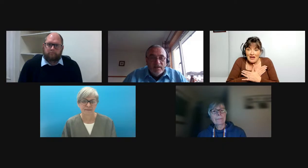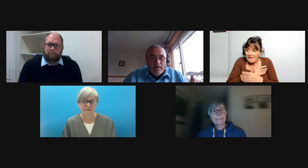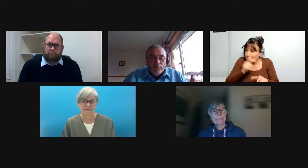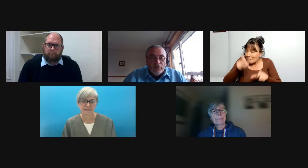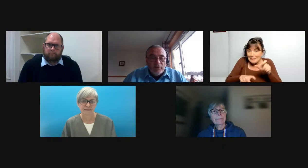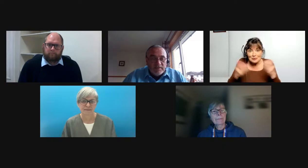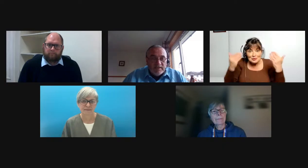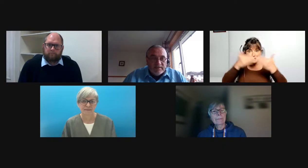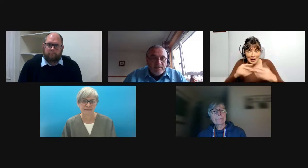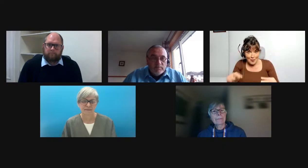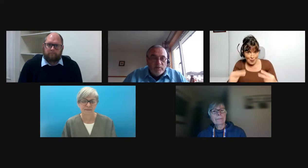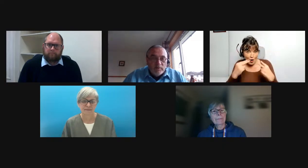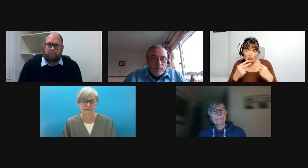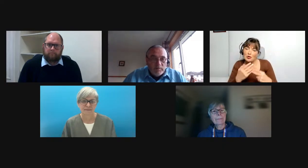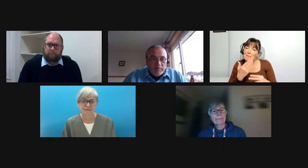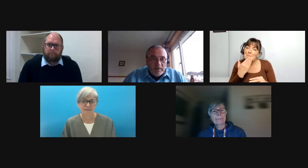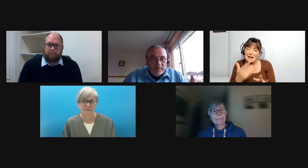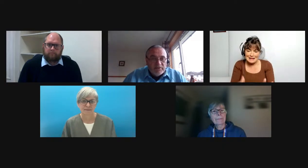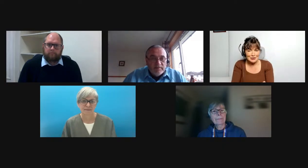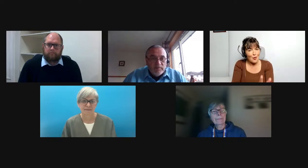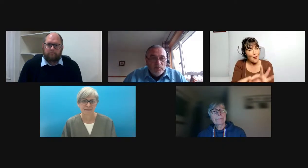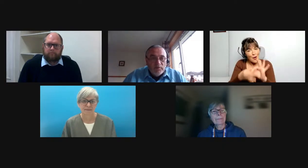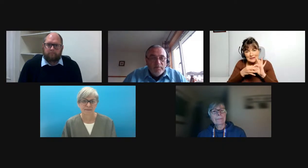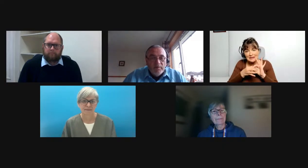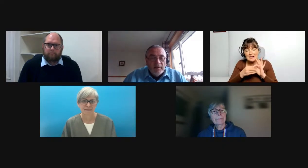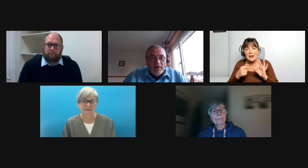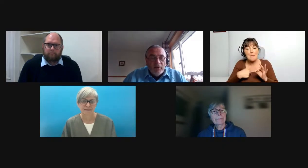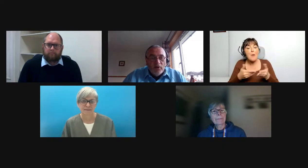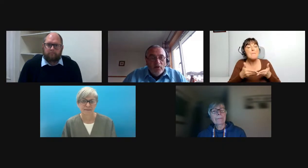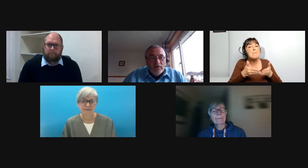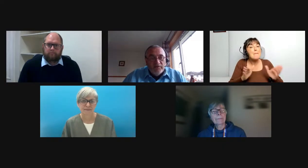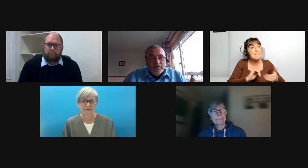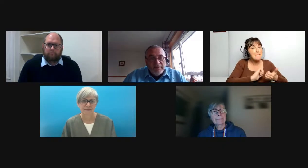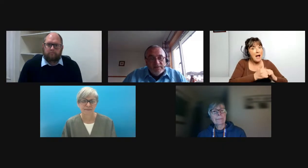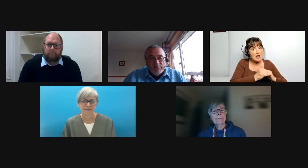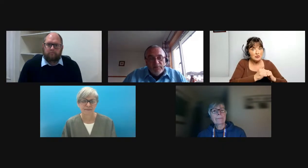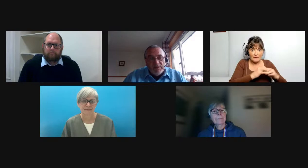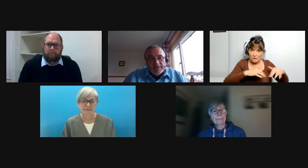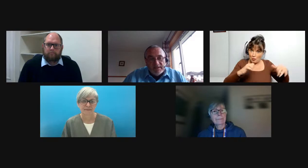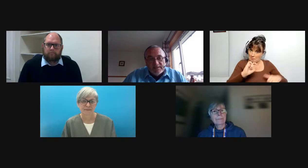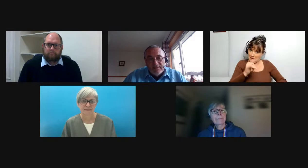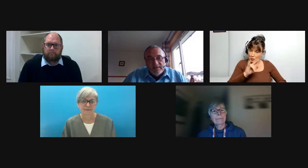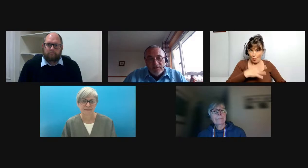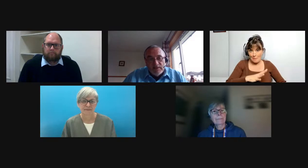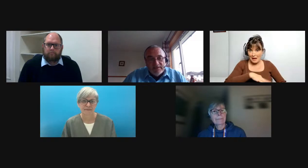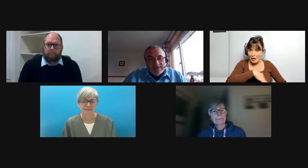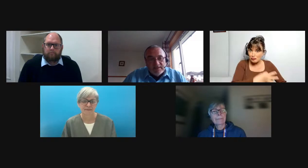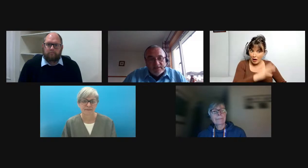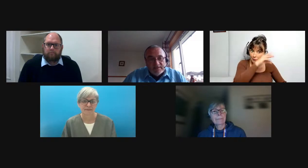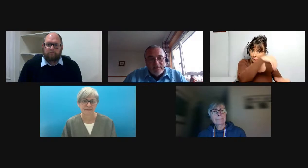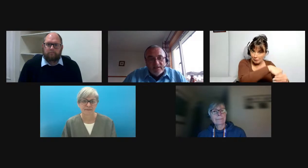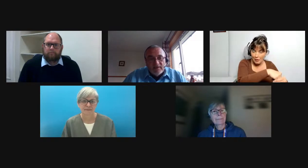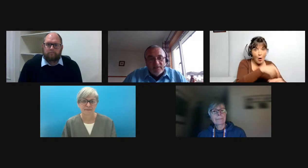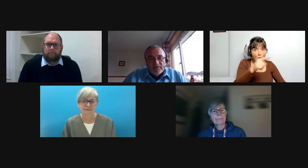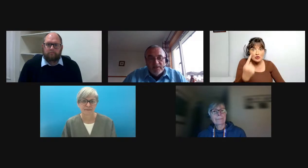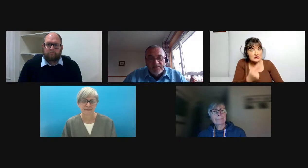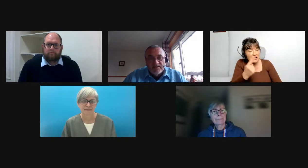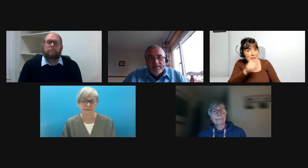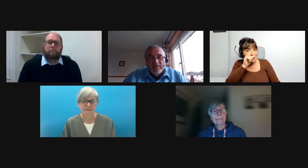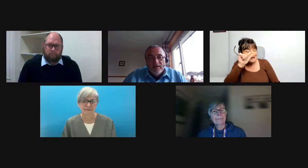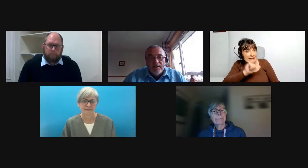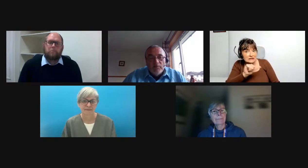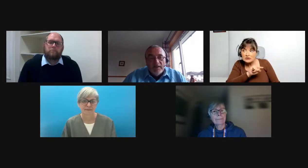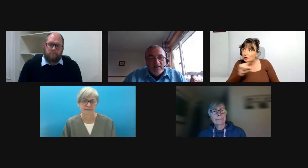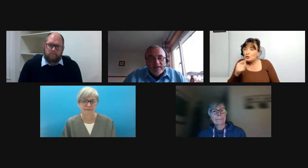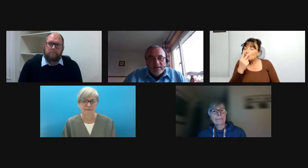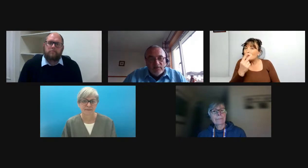this would contact us about a public partnership forum, or if you're aged between 16 and 26 and are interested